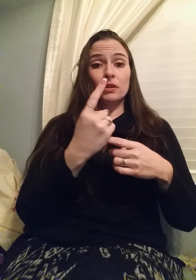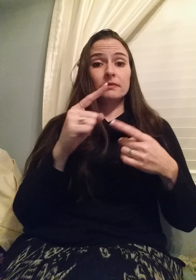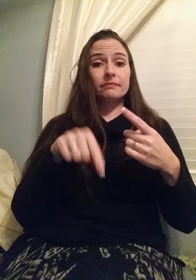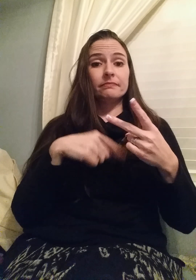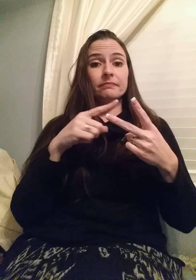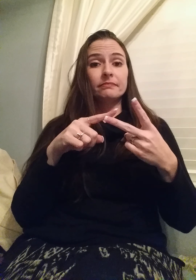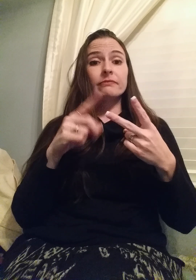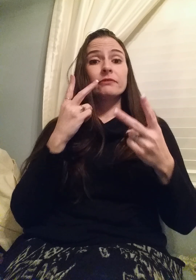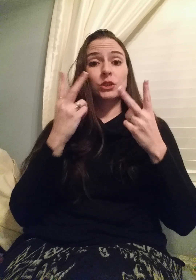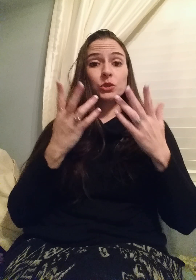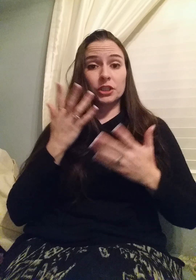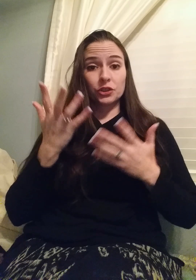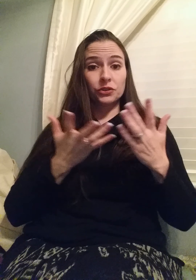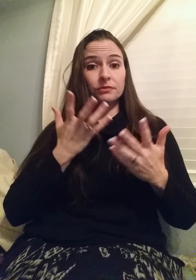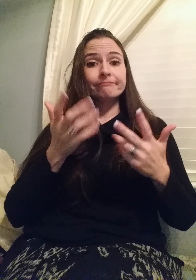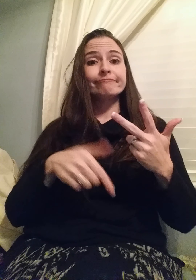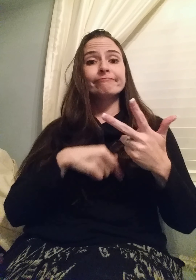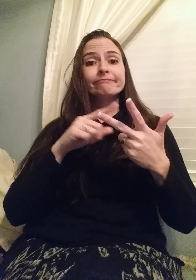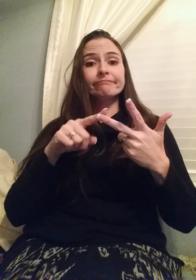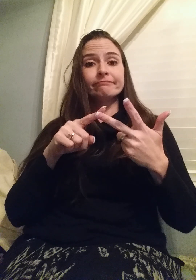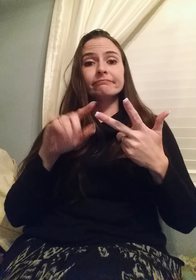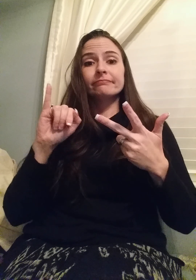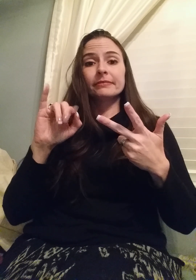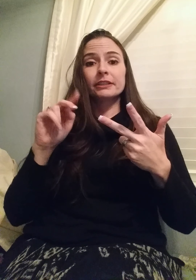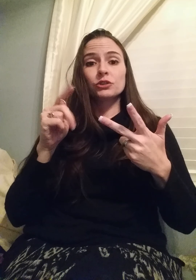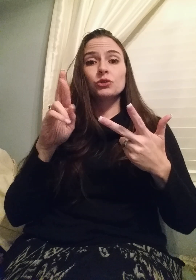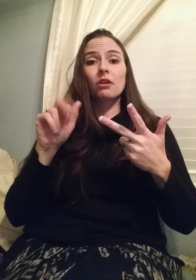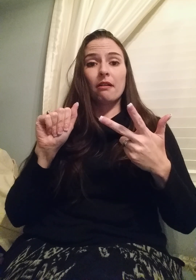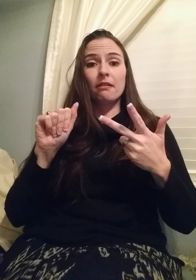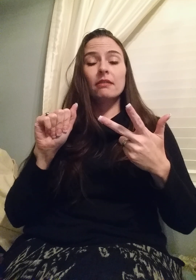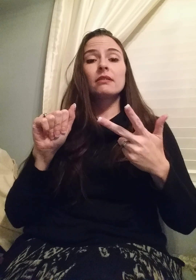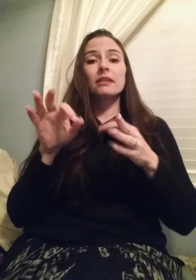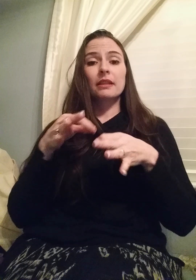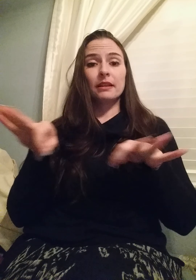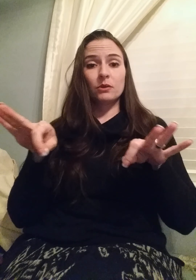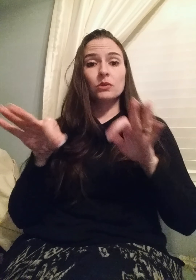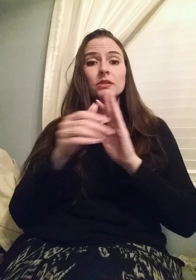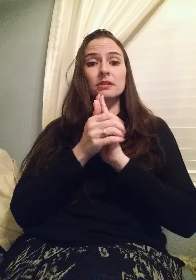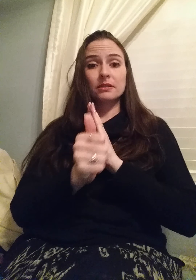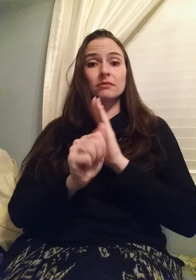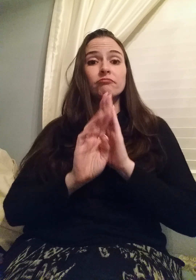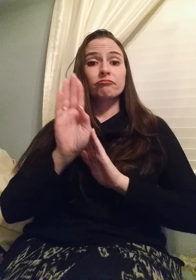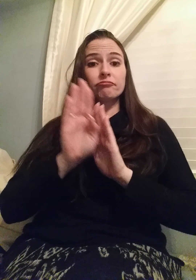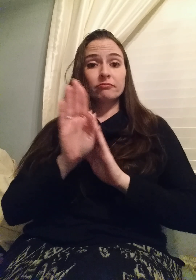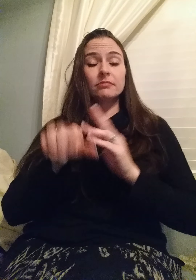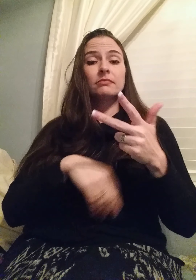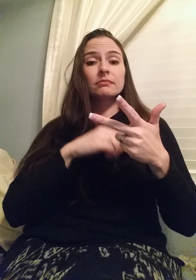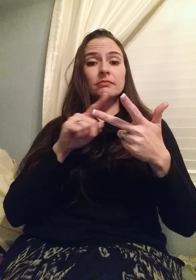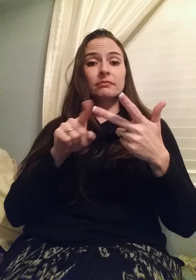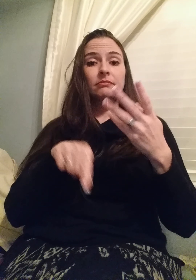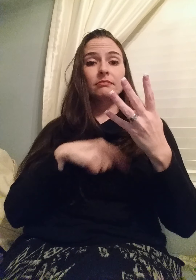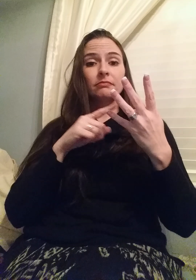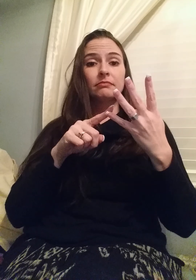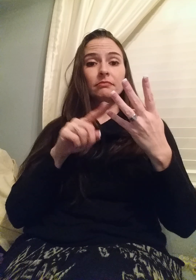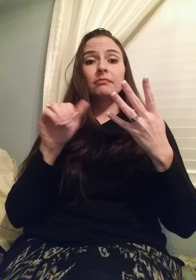Gestures, Intralingual Skills Development, ASL 2, Finger Spelling